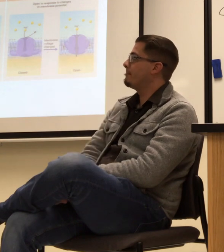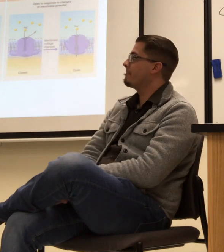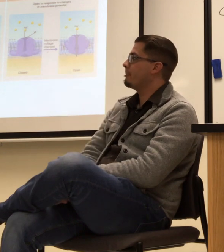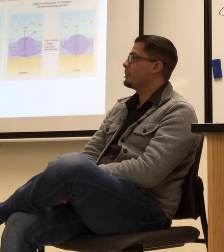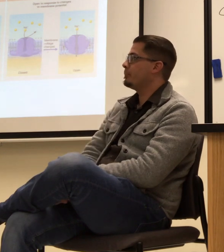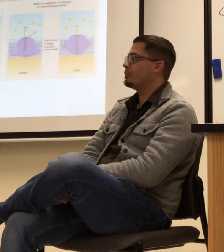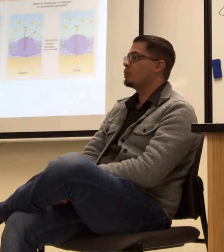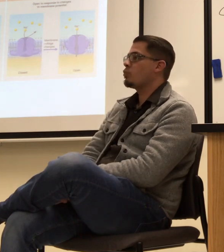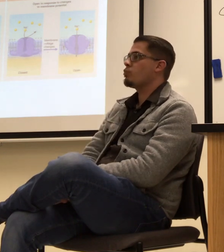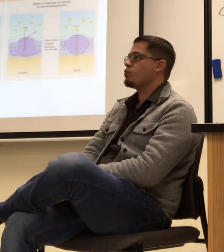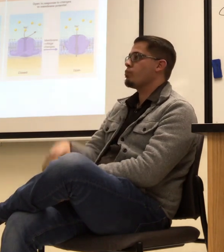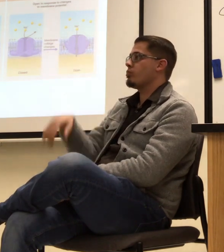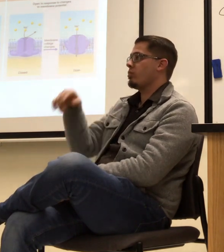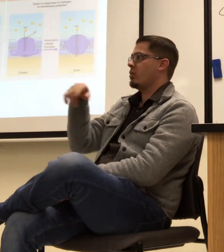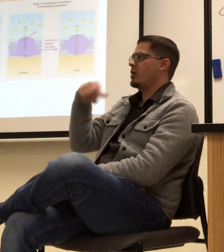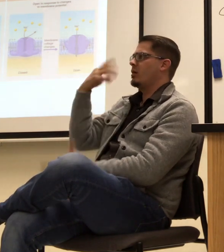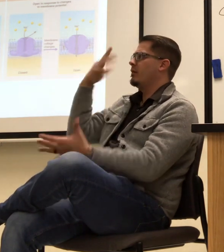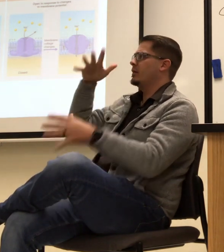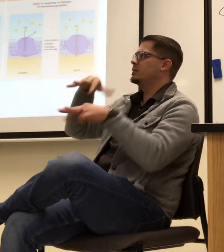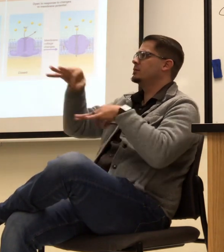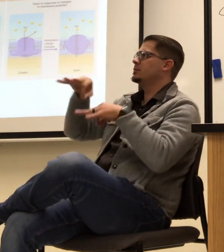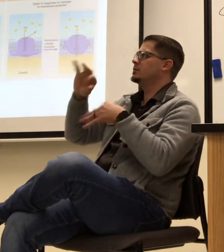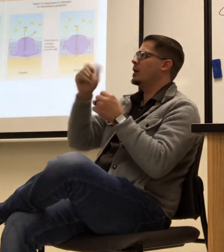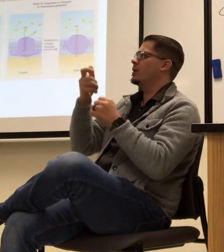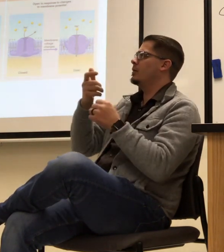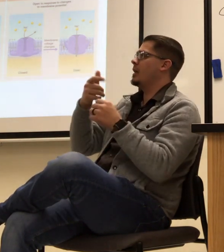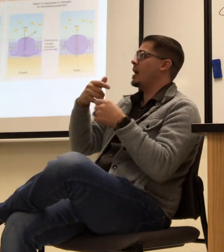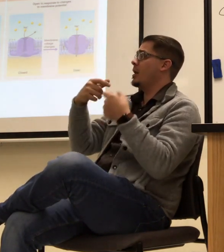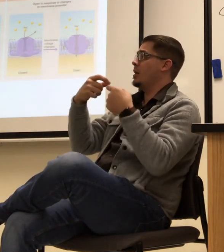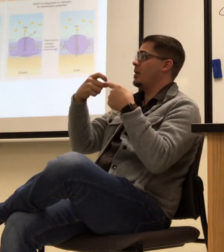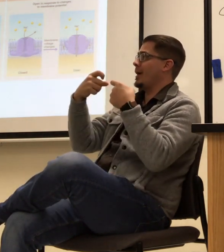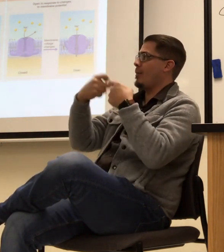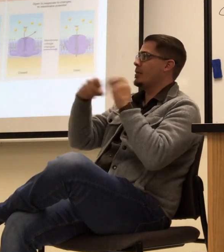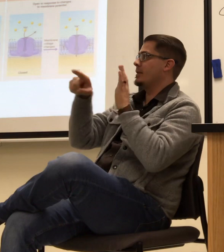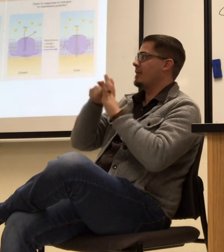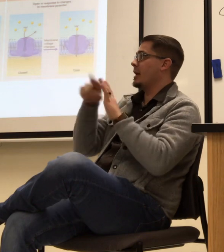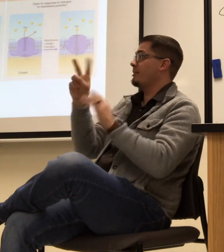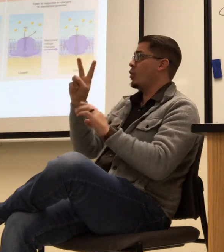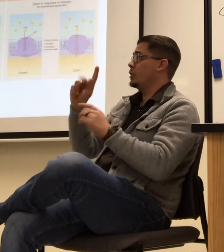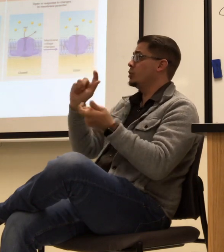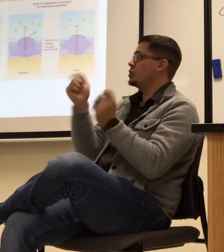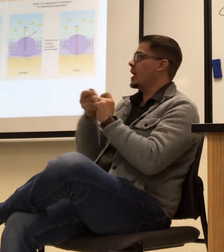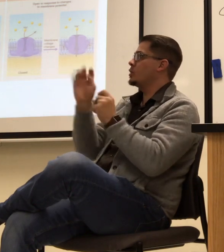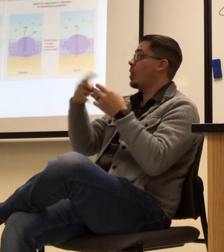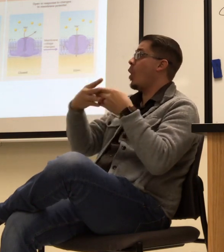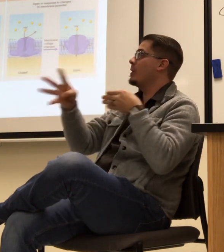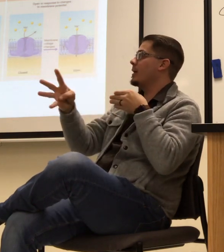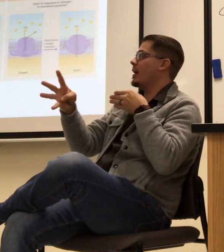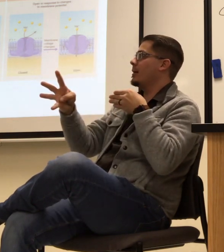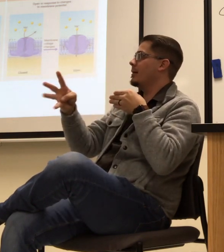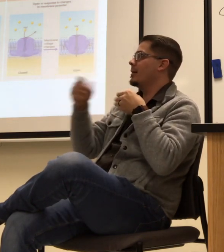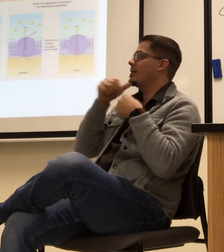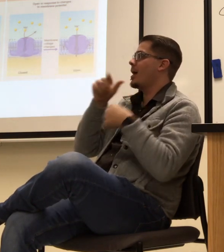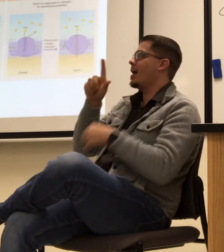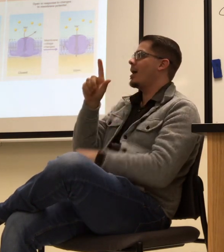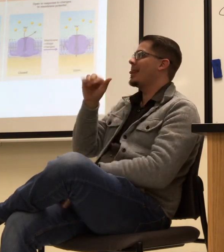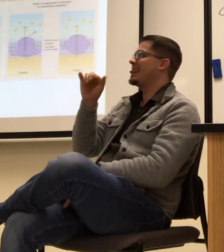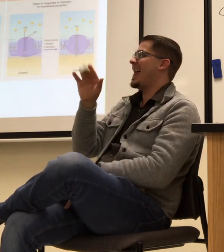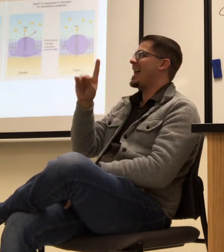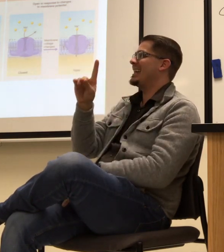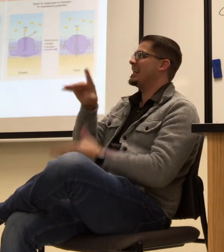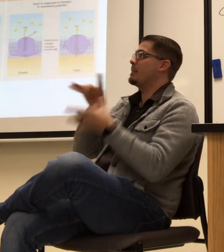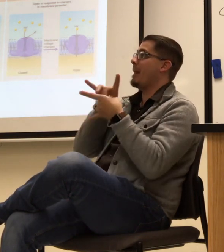I described how those work before. A change in voltage will open the gate, not a ligand binding.